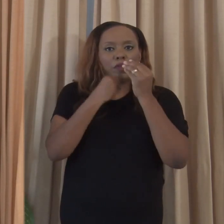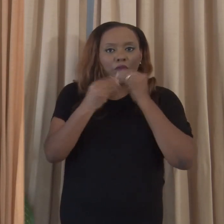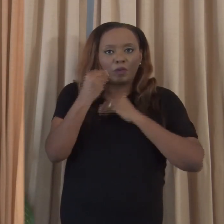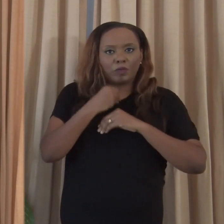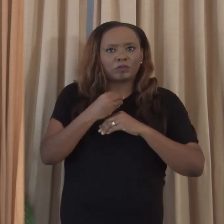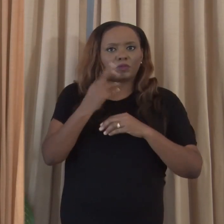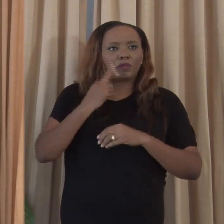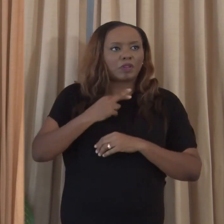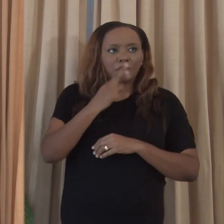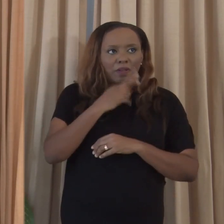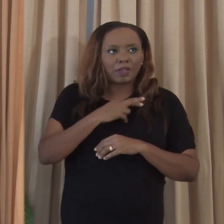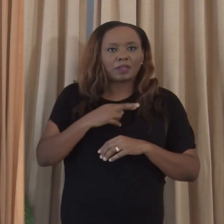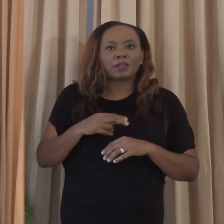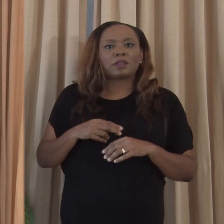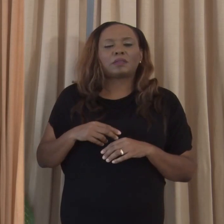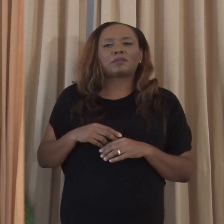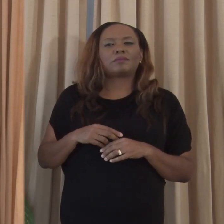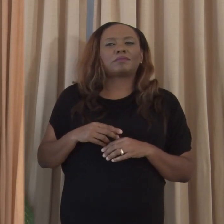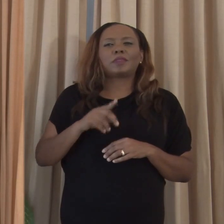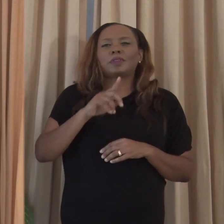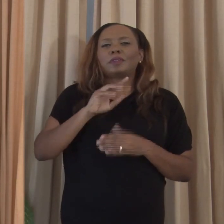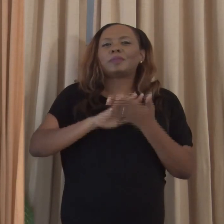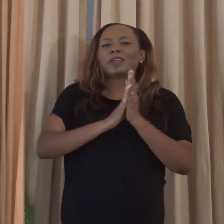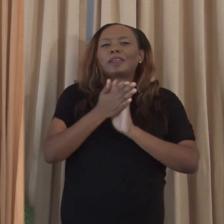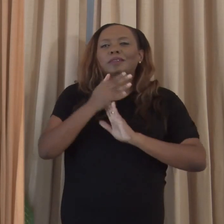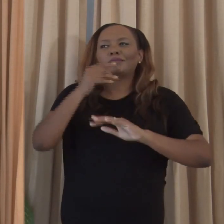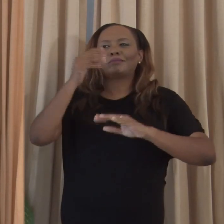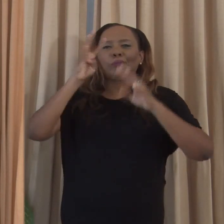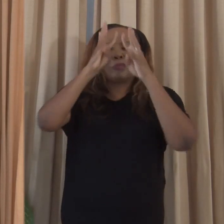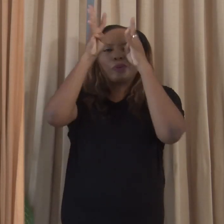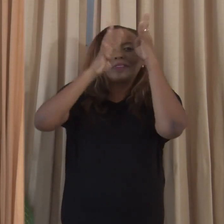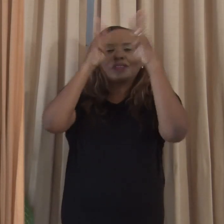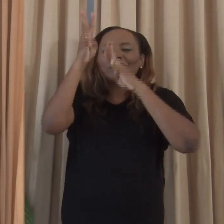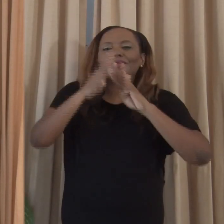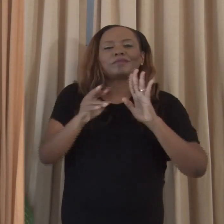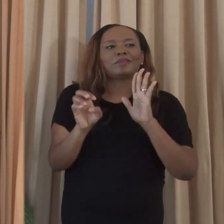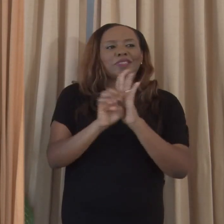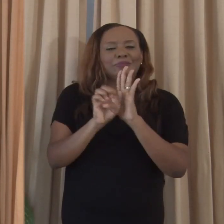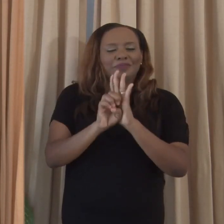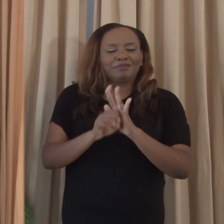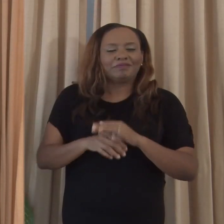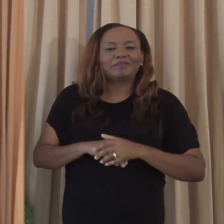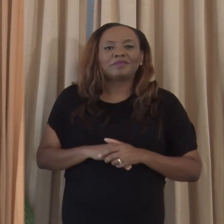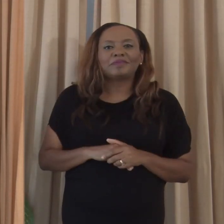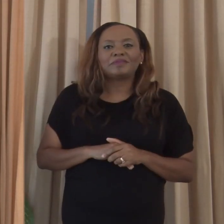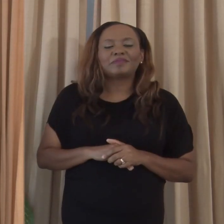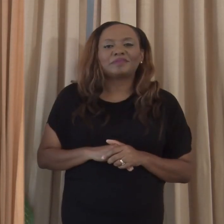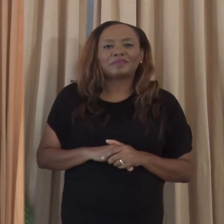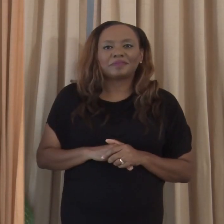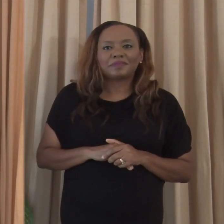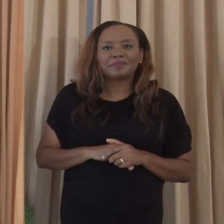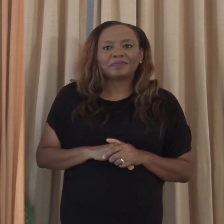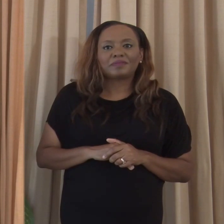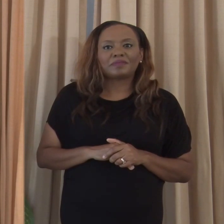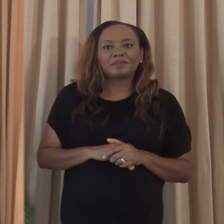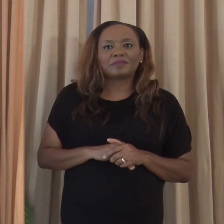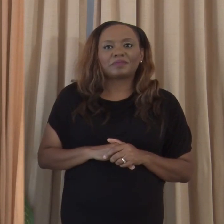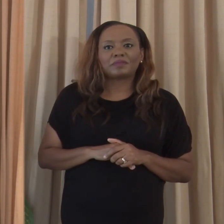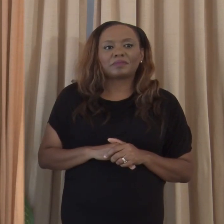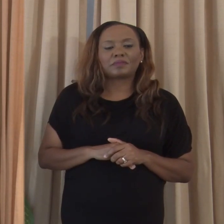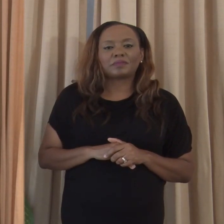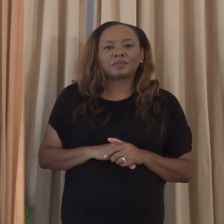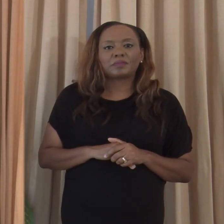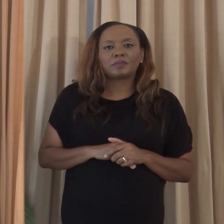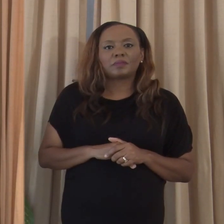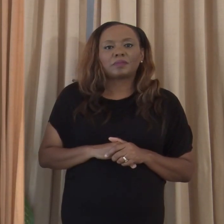to rely on a little bit of creativity. Let us use, for example, the opportunity to see how best